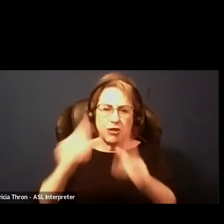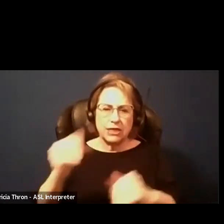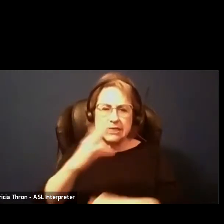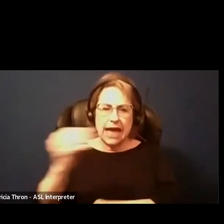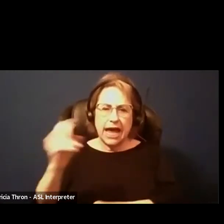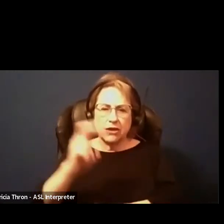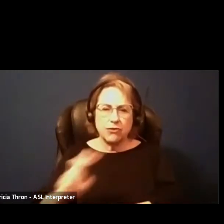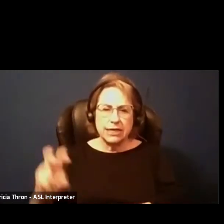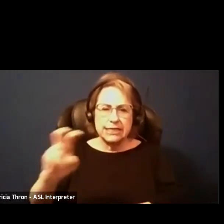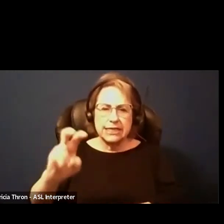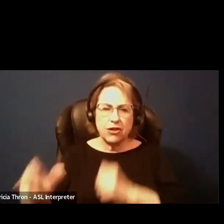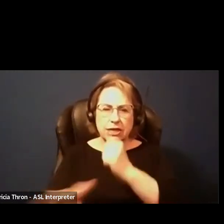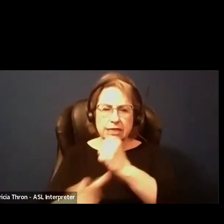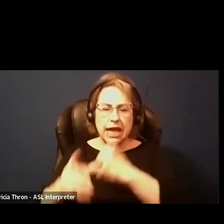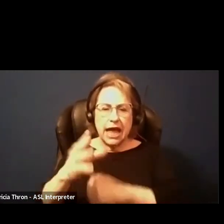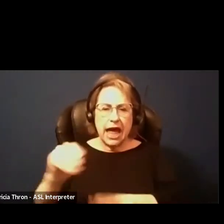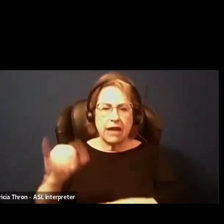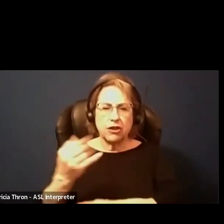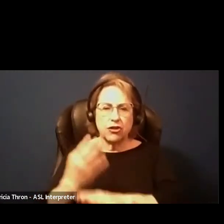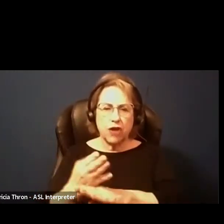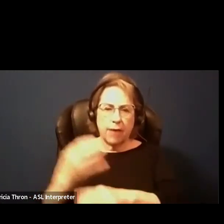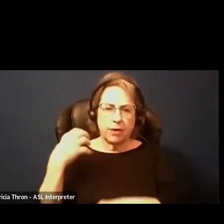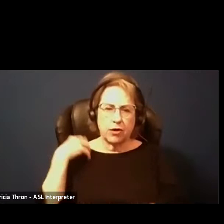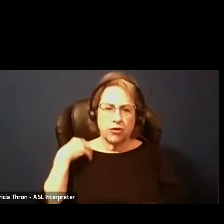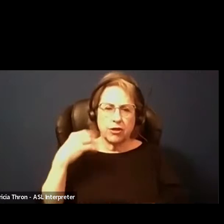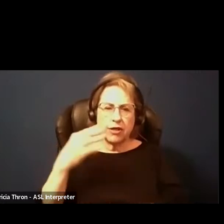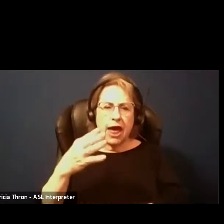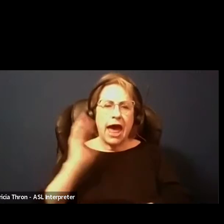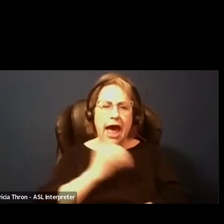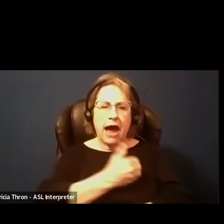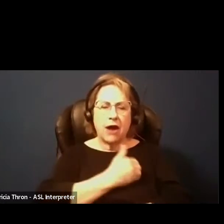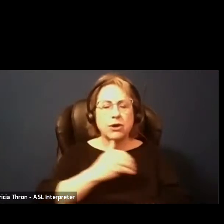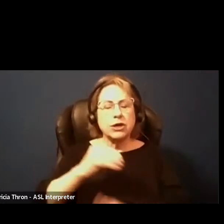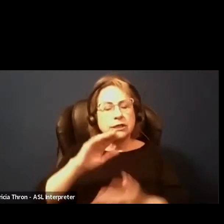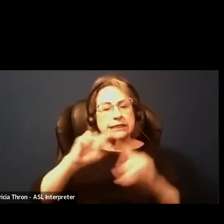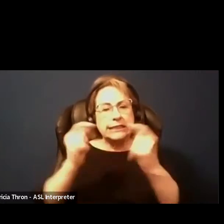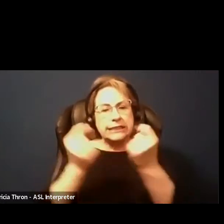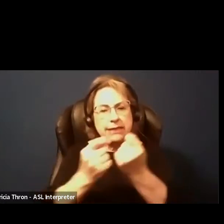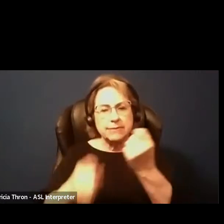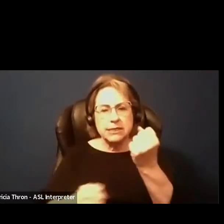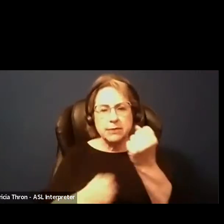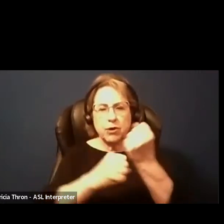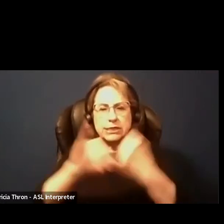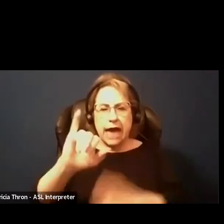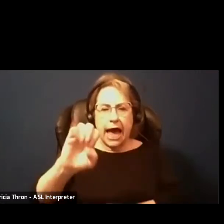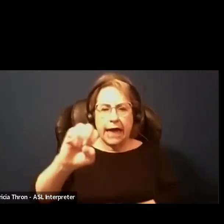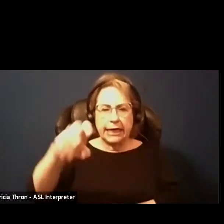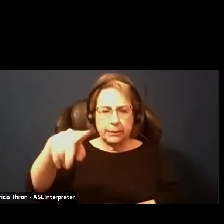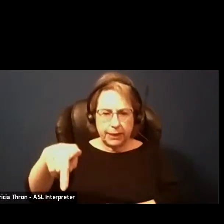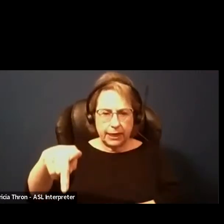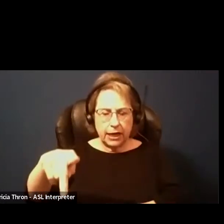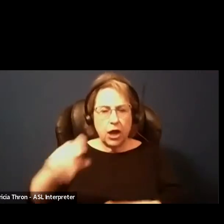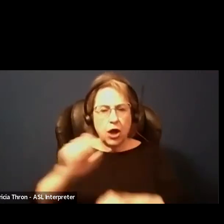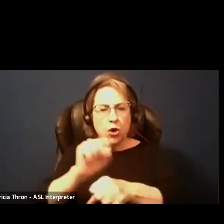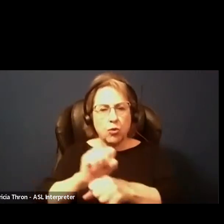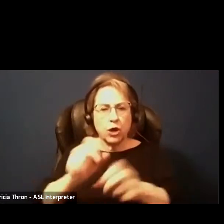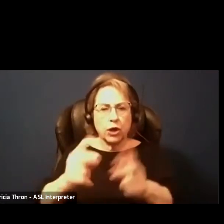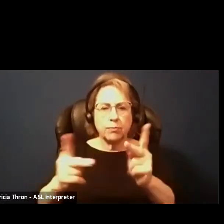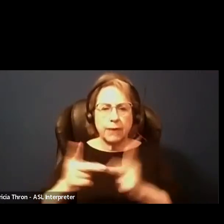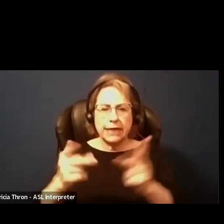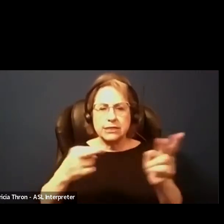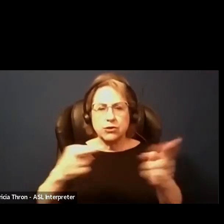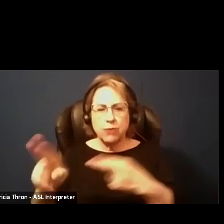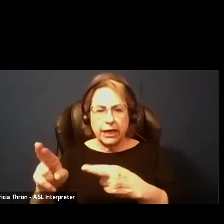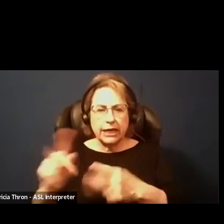with IEPs towards their employment and post-secondary training goals. We offer students workplace readiness training,